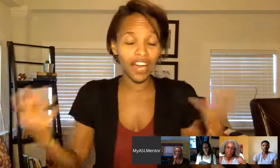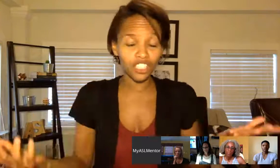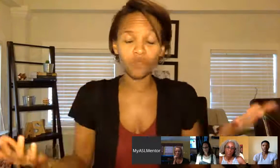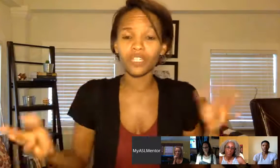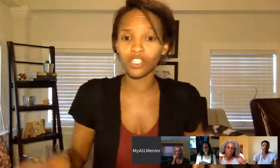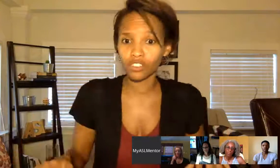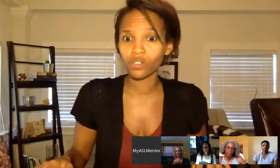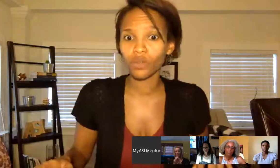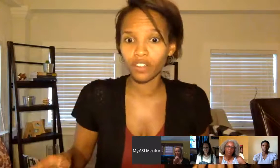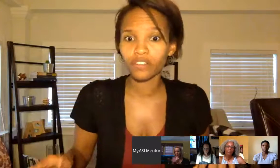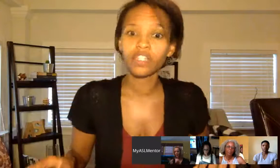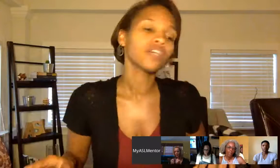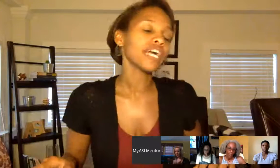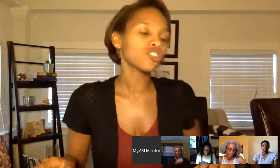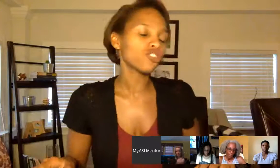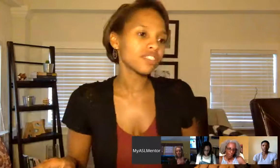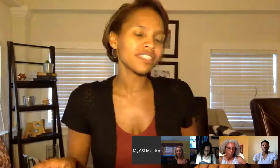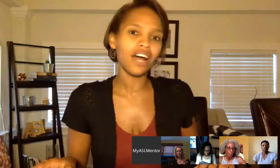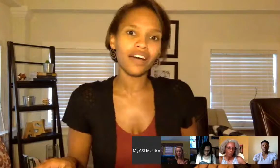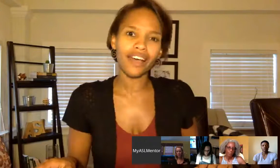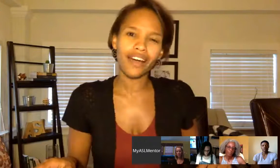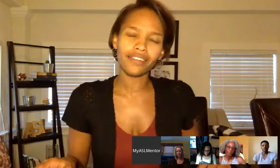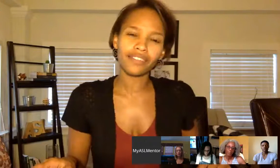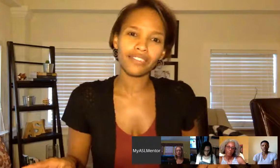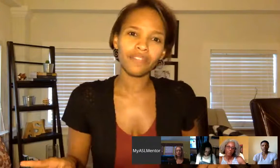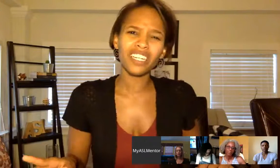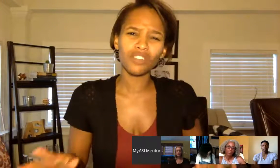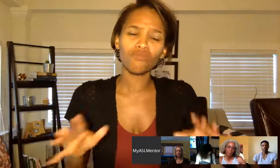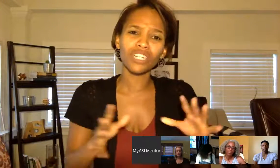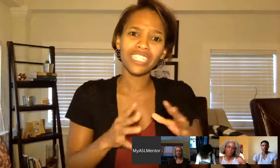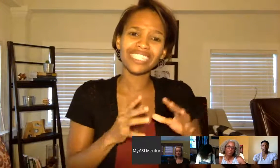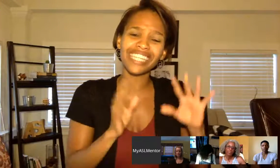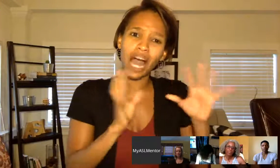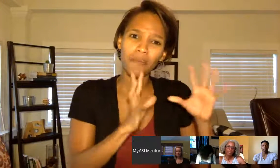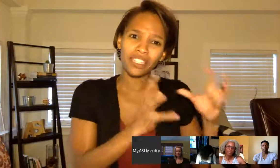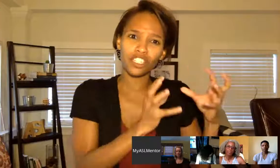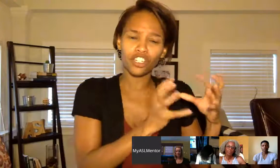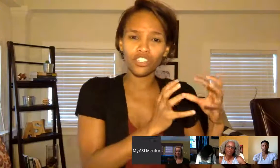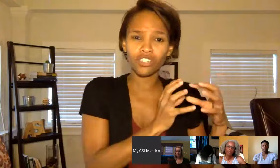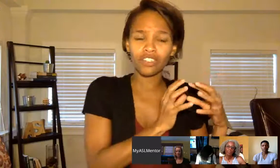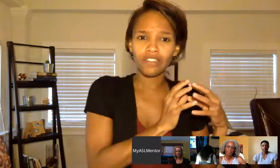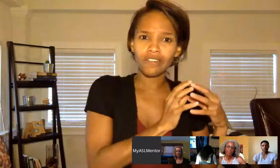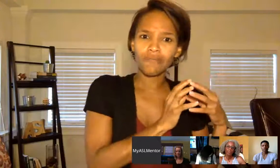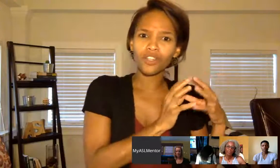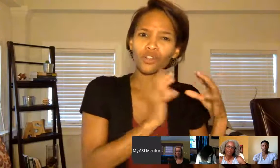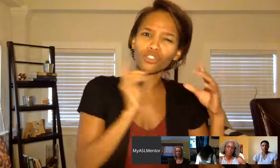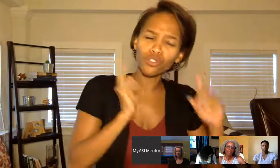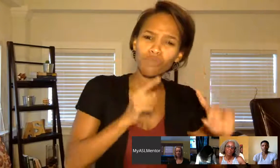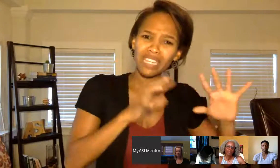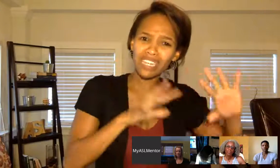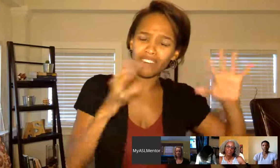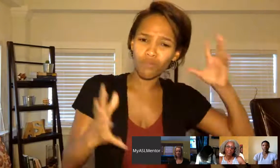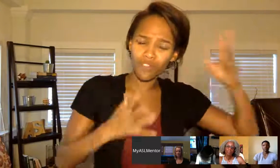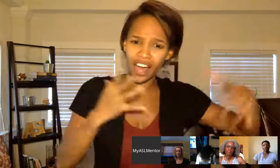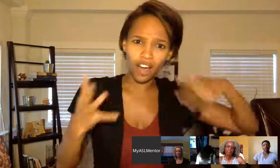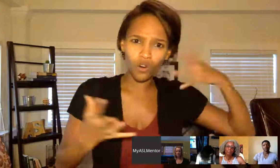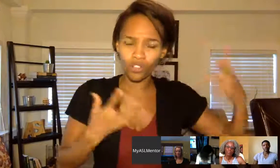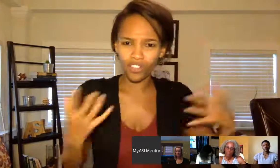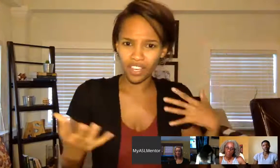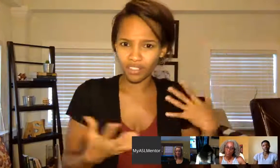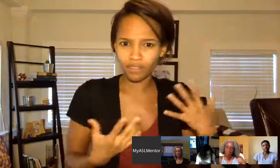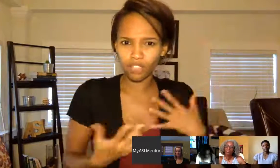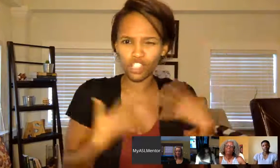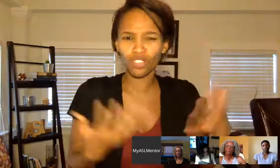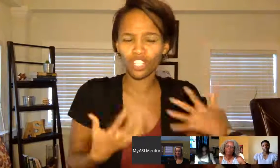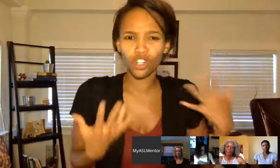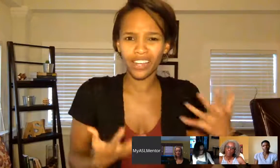a fine interpretation as well. It's just not as, it doesn't really tap into her, you know, true meaning of what that whole